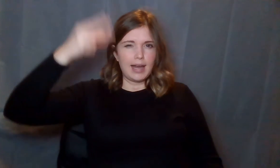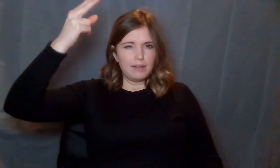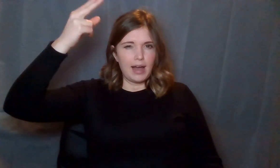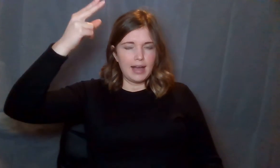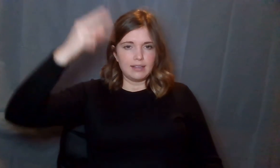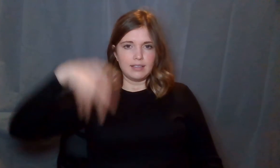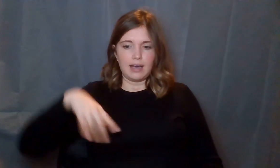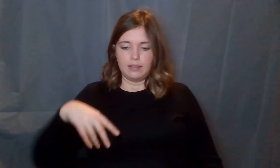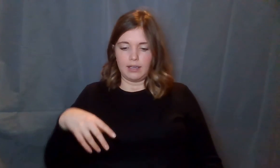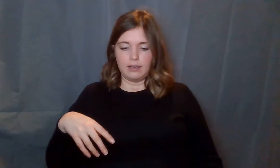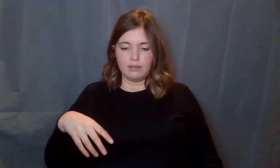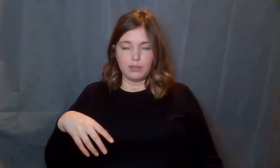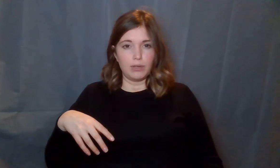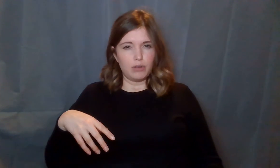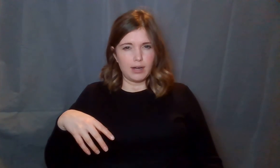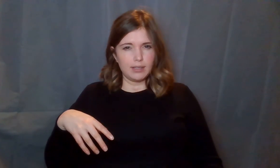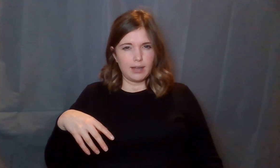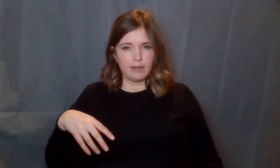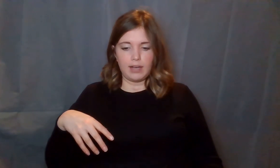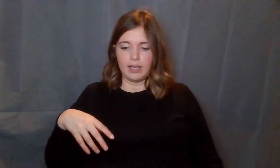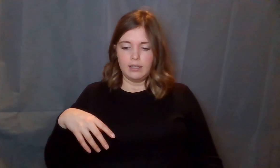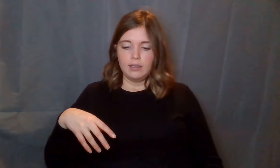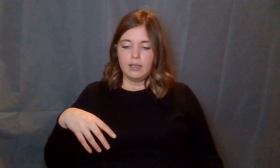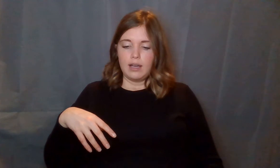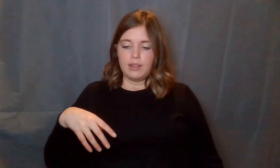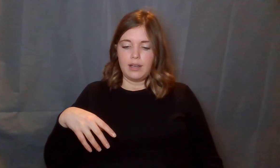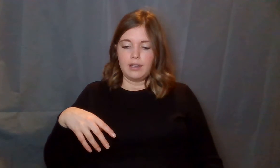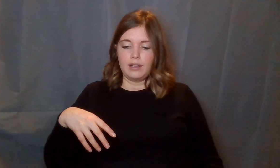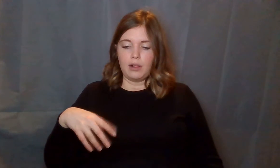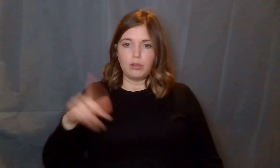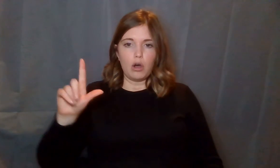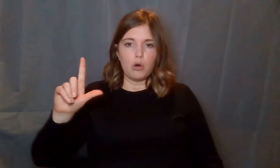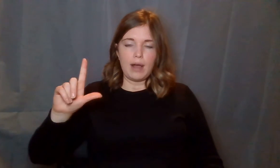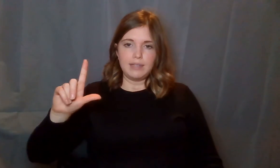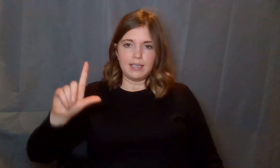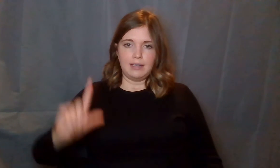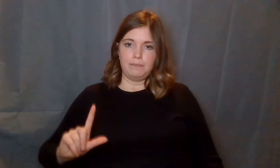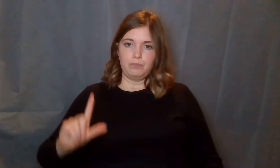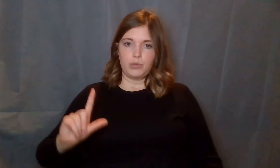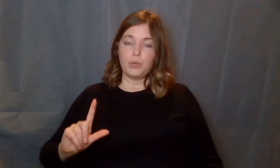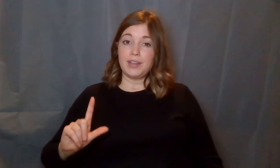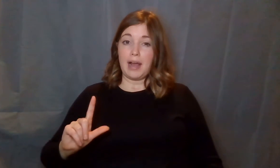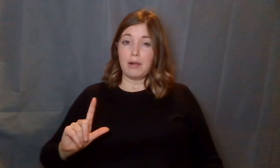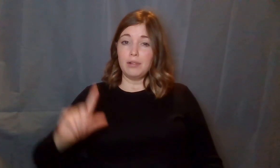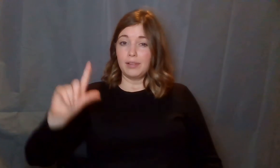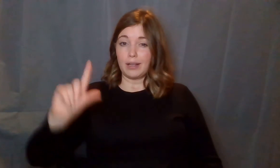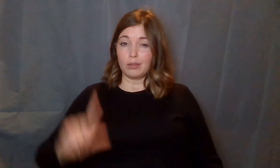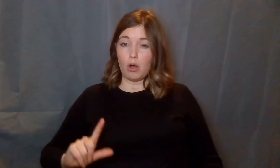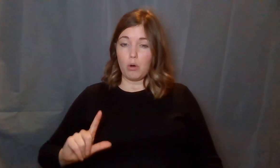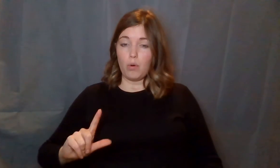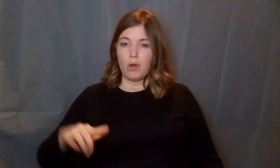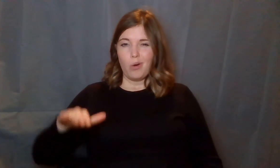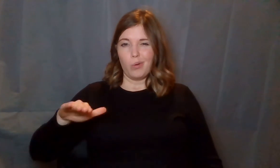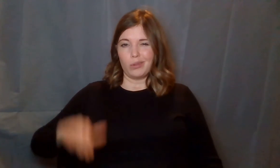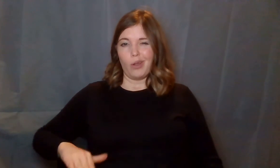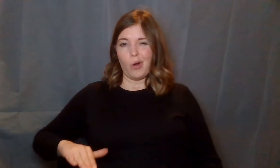kind of high. It's not like doing drugs kind of high. And then low, I've seen with an L, like low or